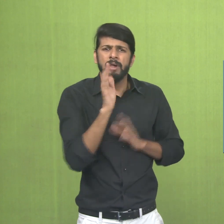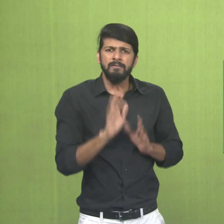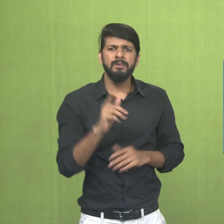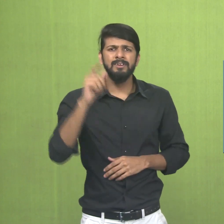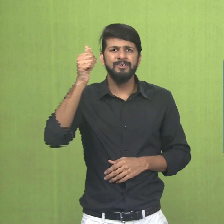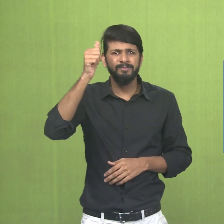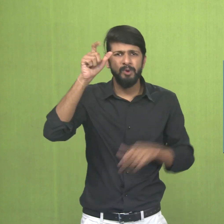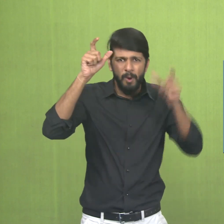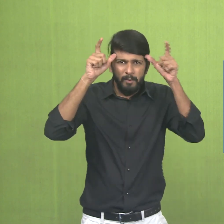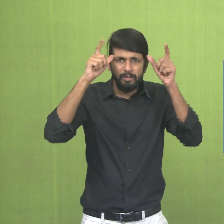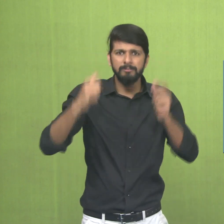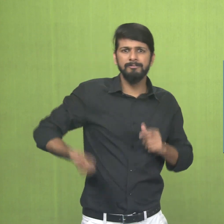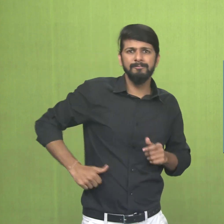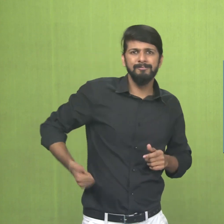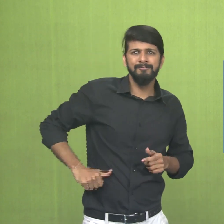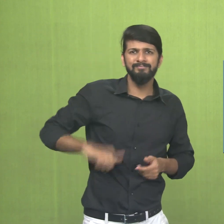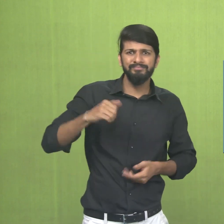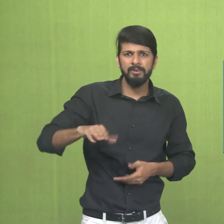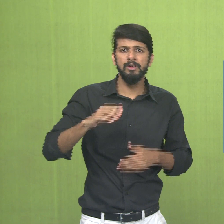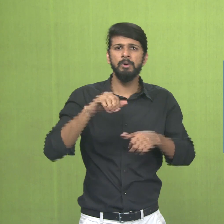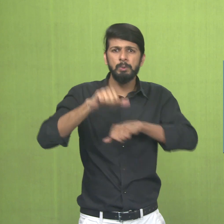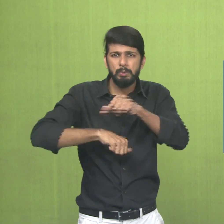and Abanindranath Tagore also used it.